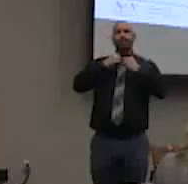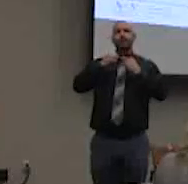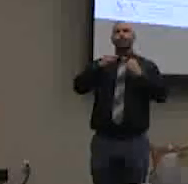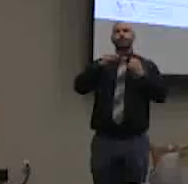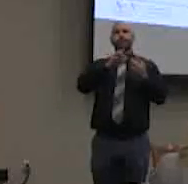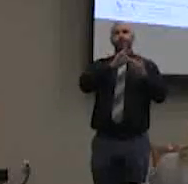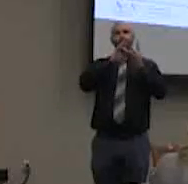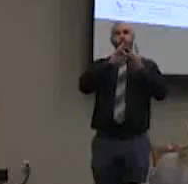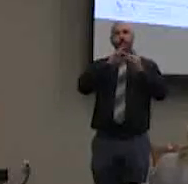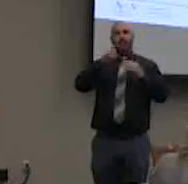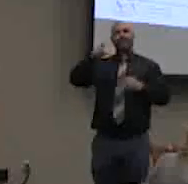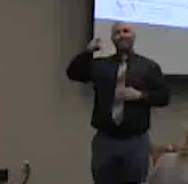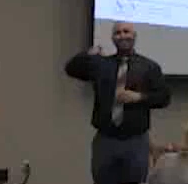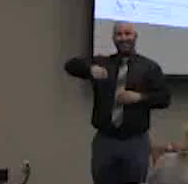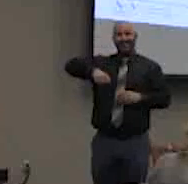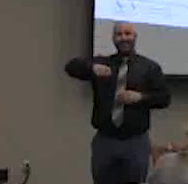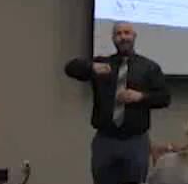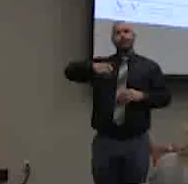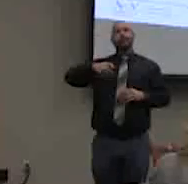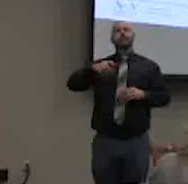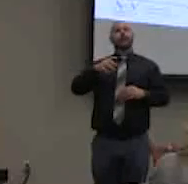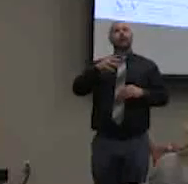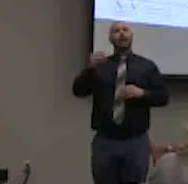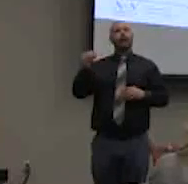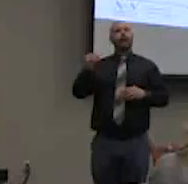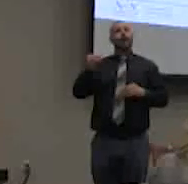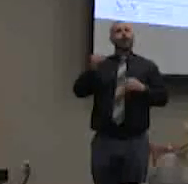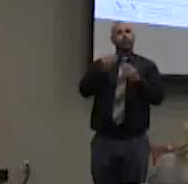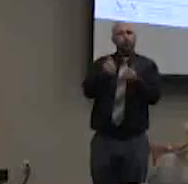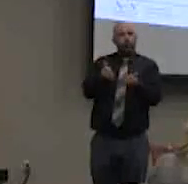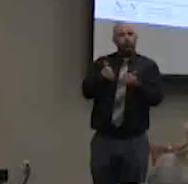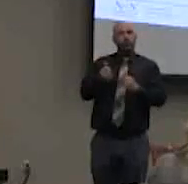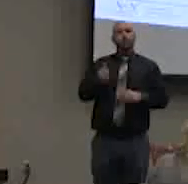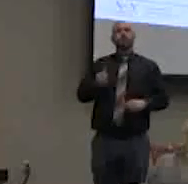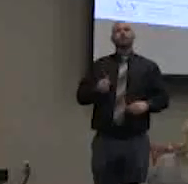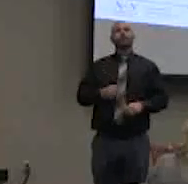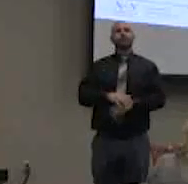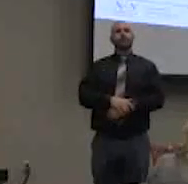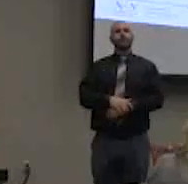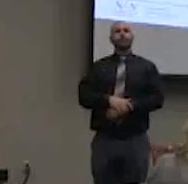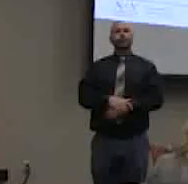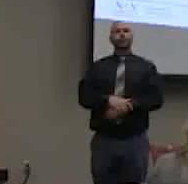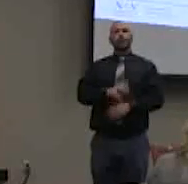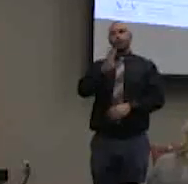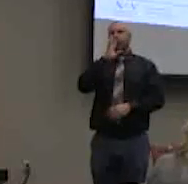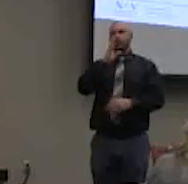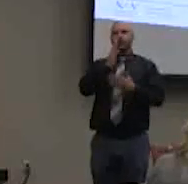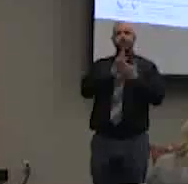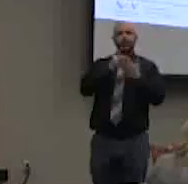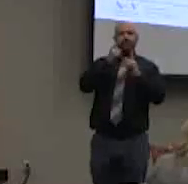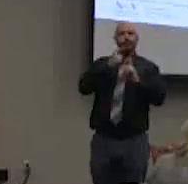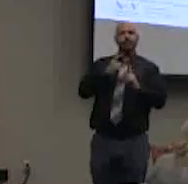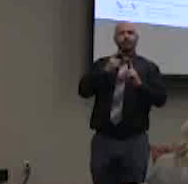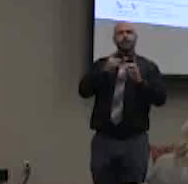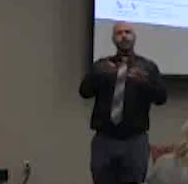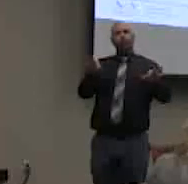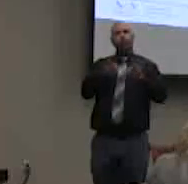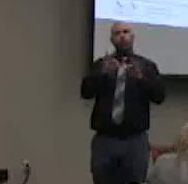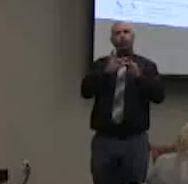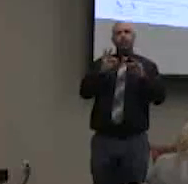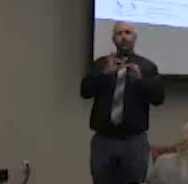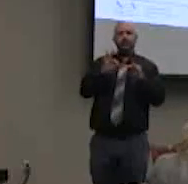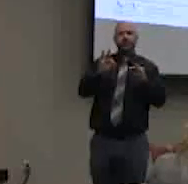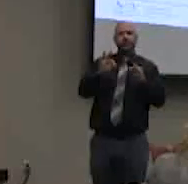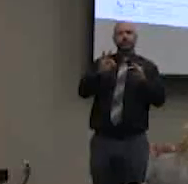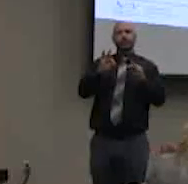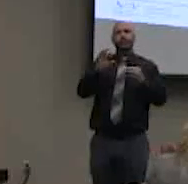solution. And ties into some of the key messages about stakeholders working together